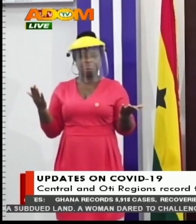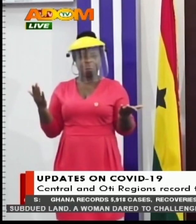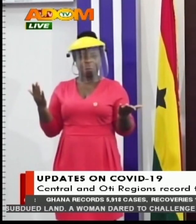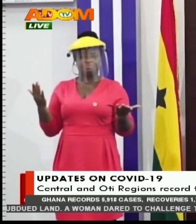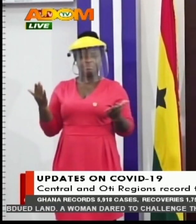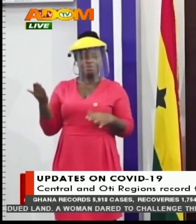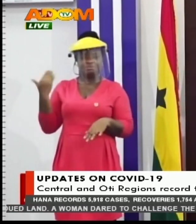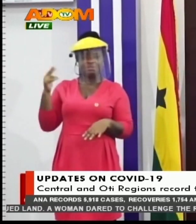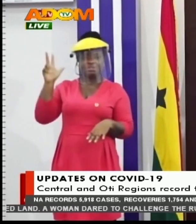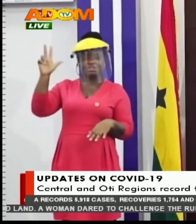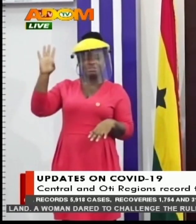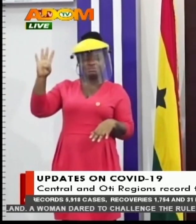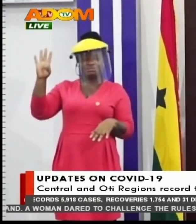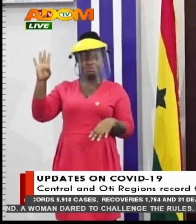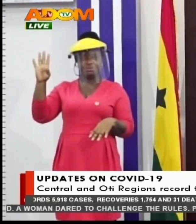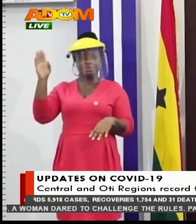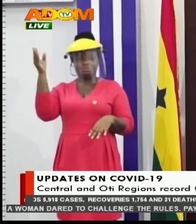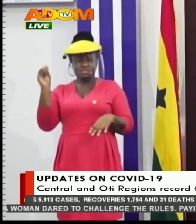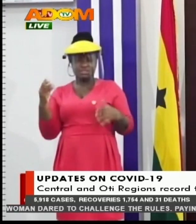Next slide.